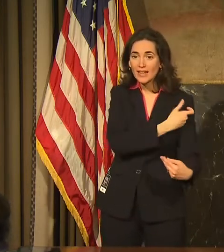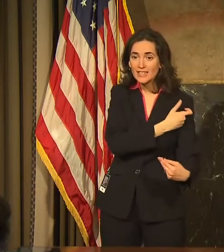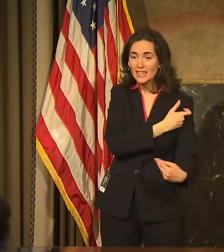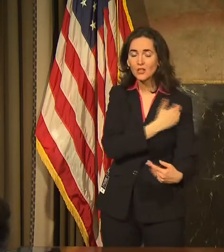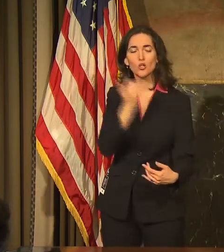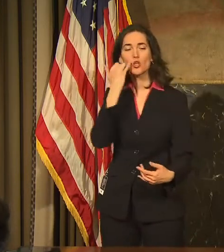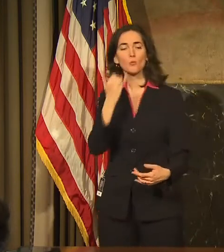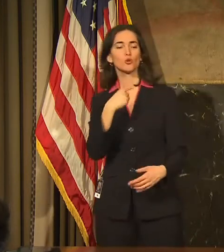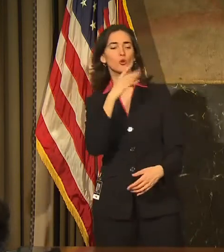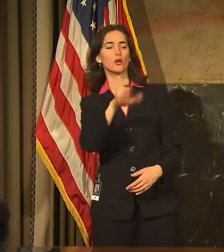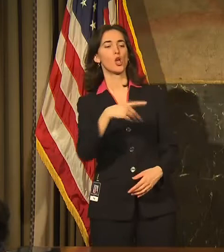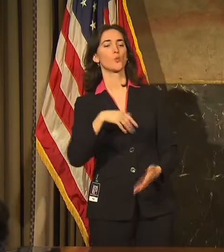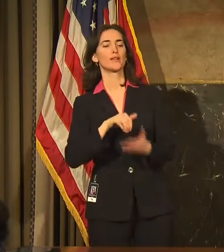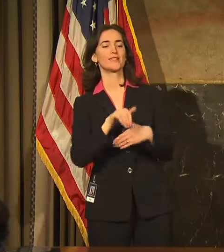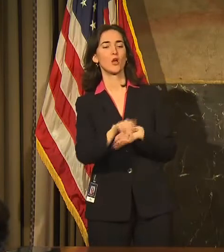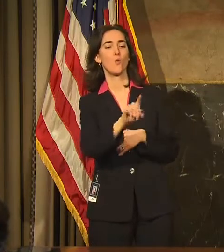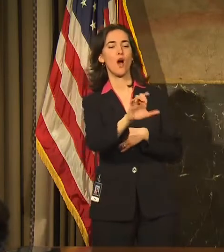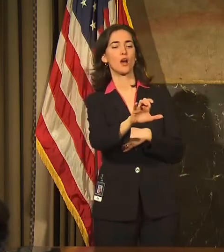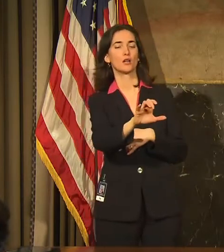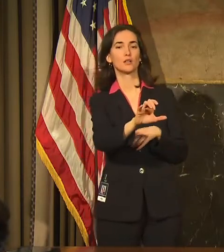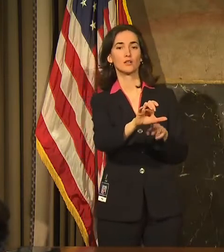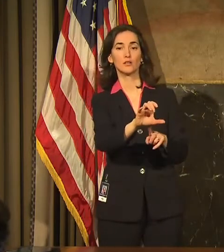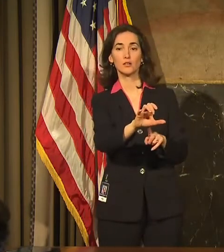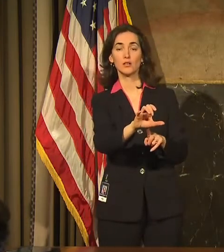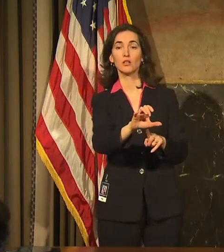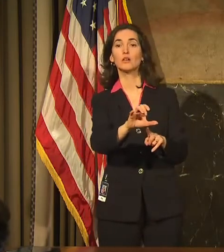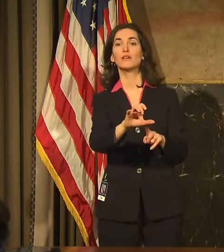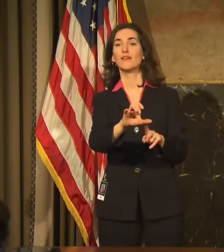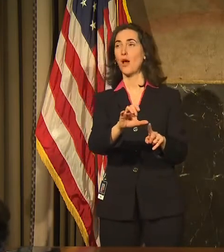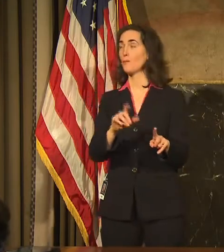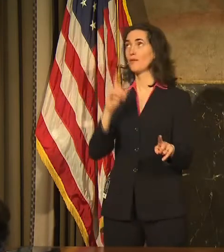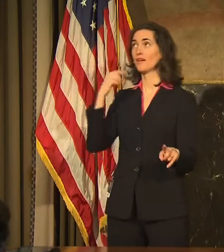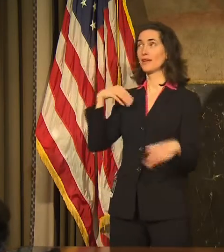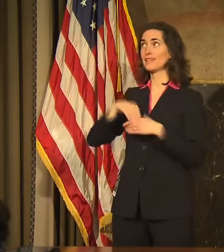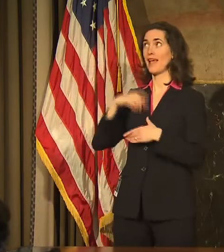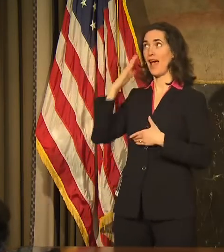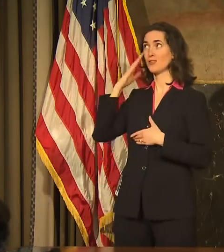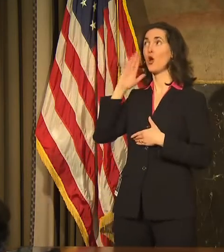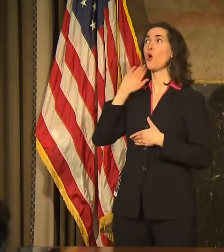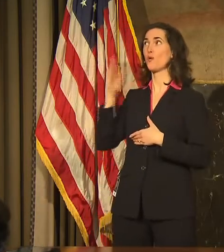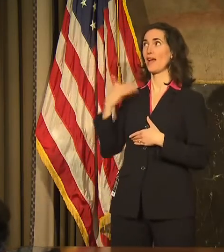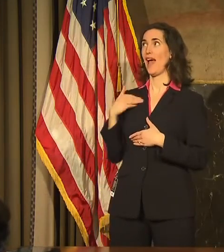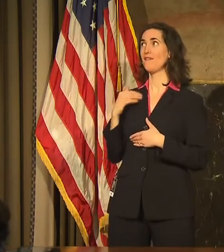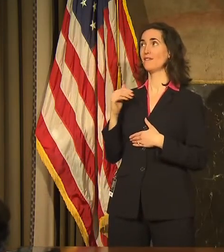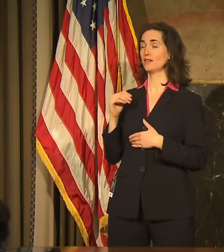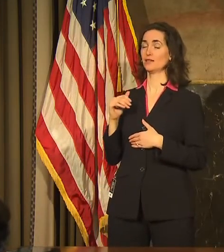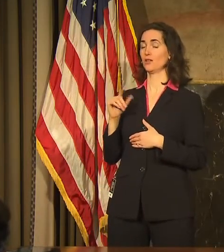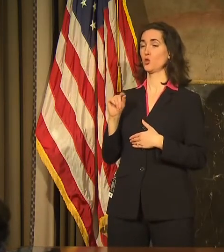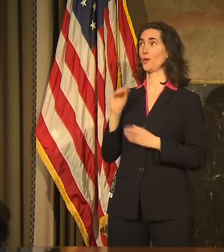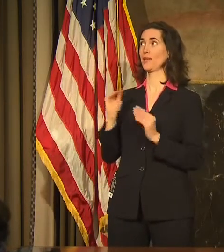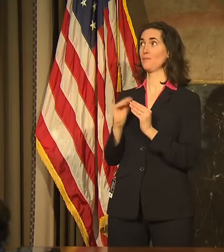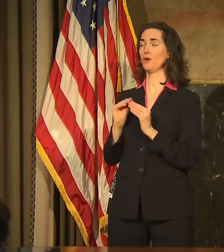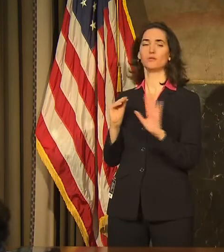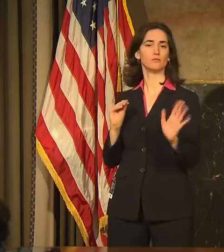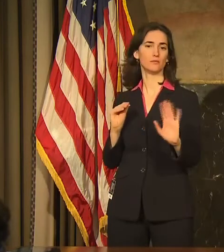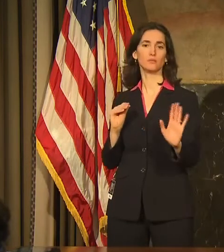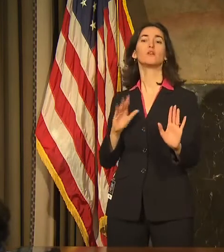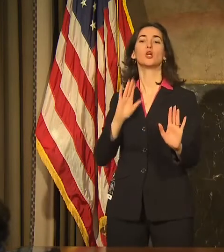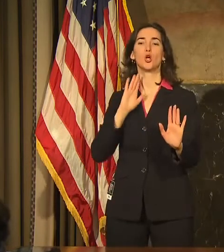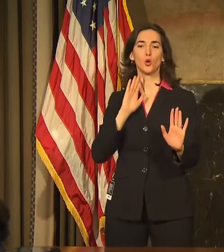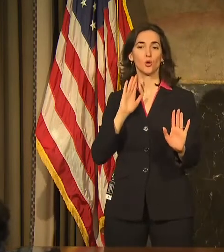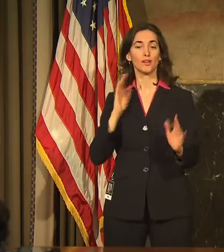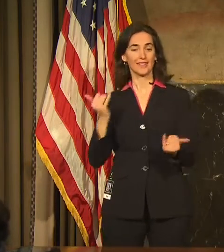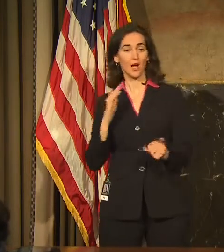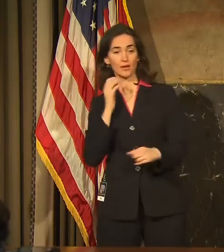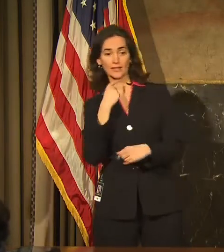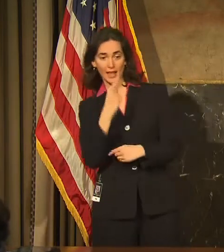let's say, 100 doses, it's actually 100 doses. They won't be able to bake in a 20% bonus on that because it will not be 6 doses